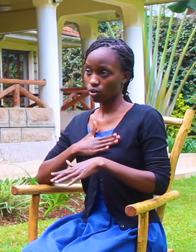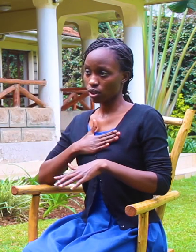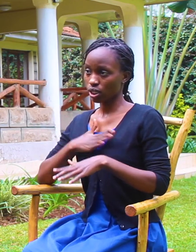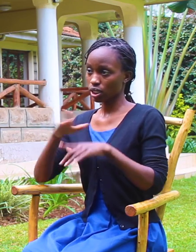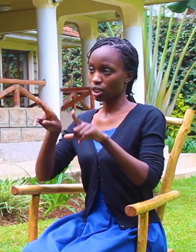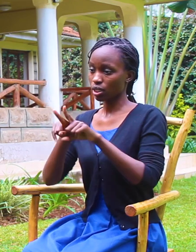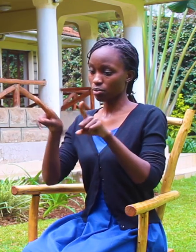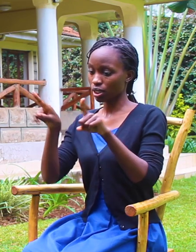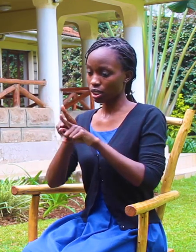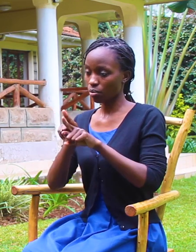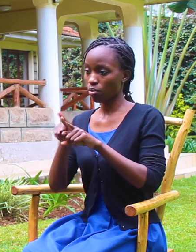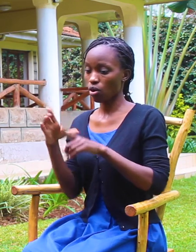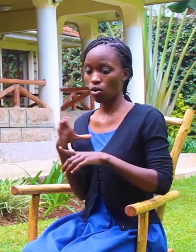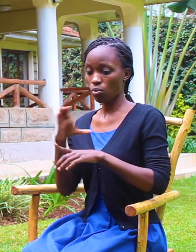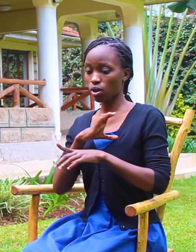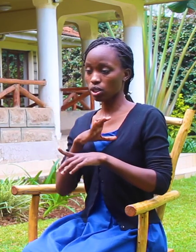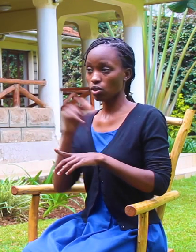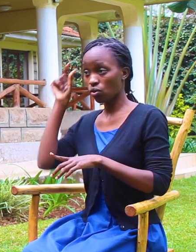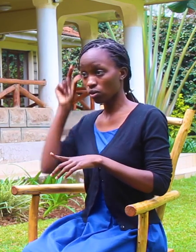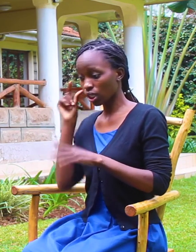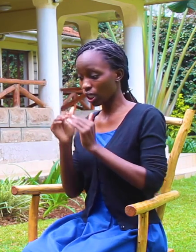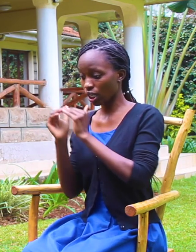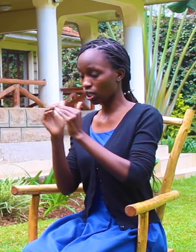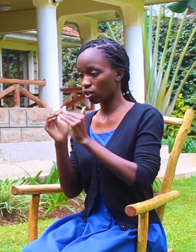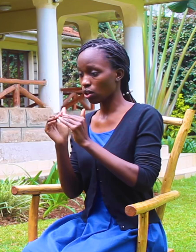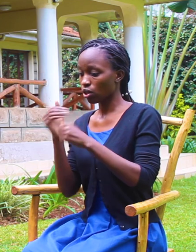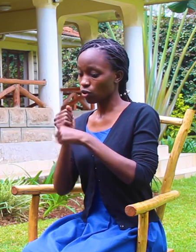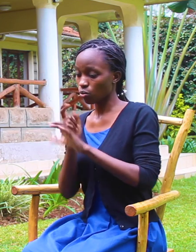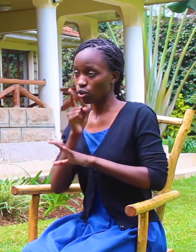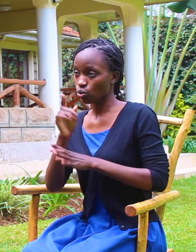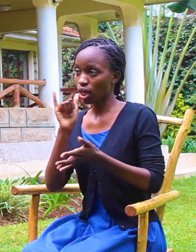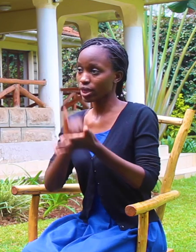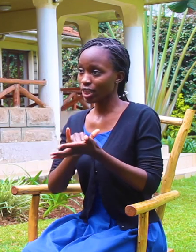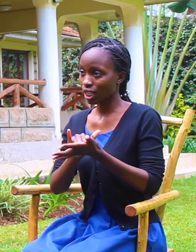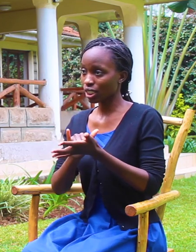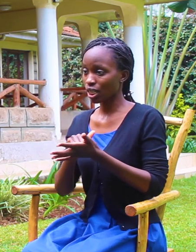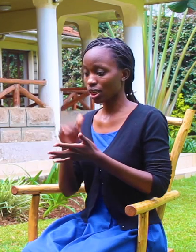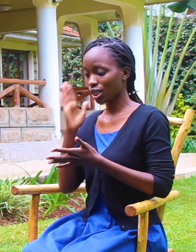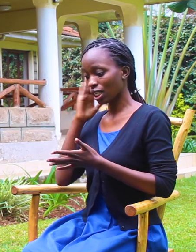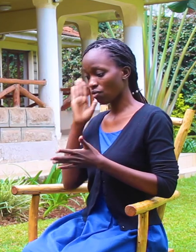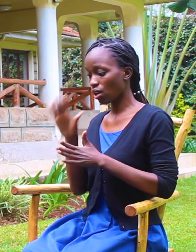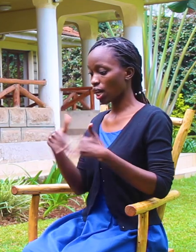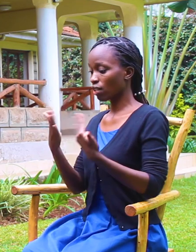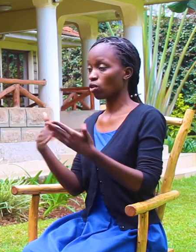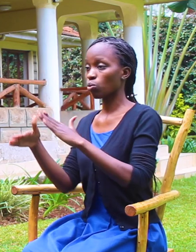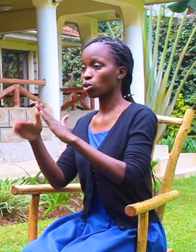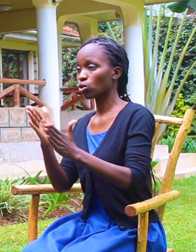and Equality, to pick this thing up and make sure that these people are represented, because there are